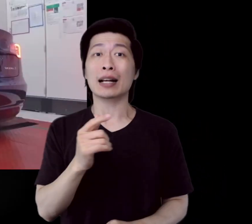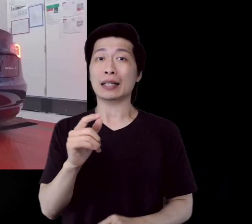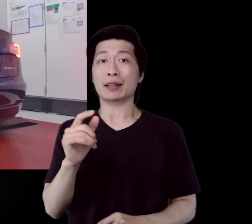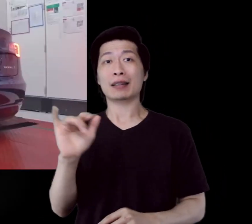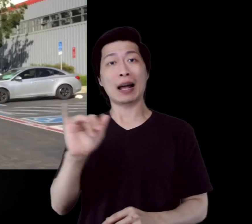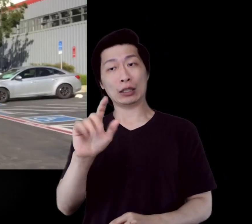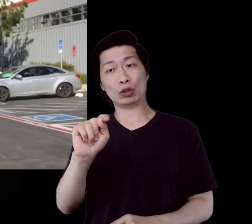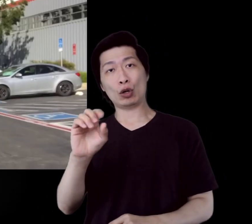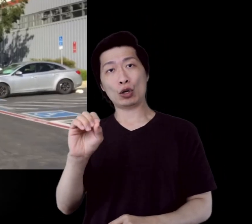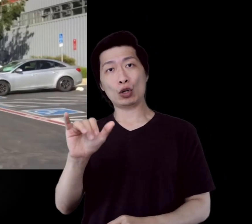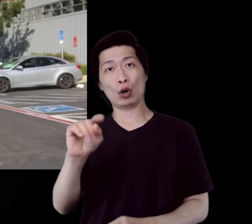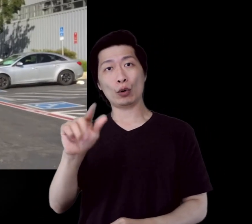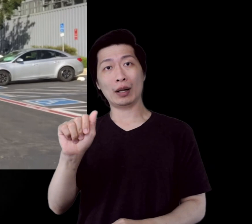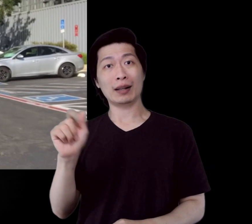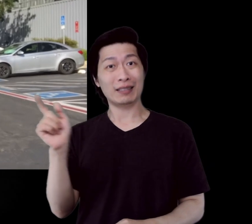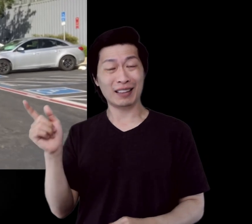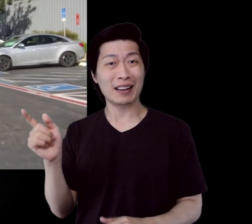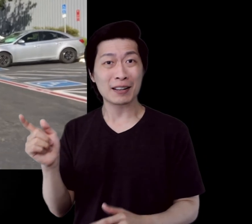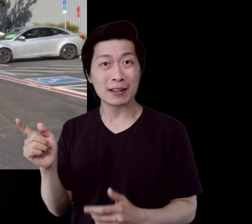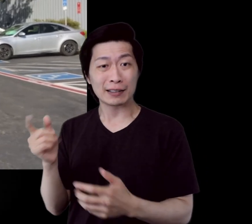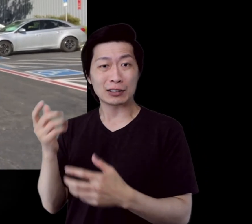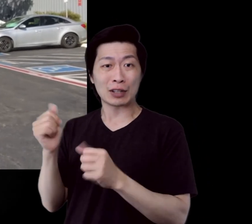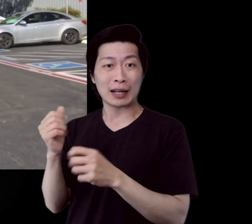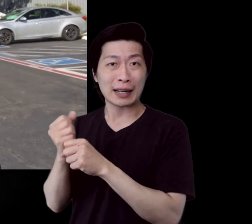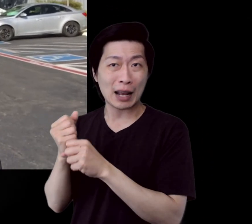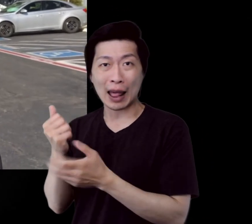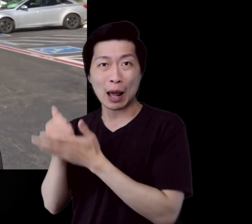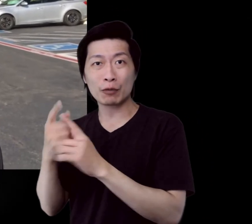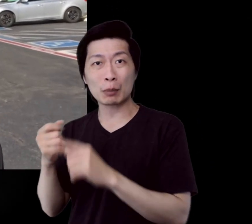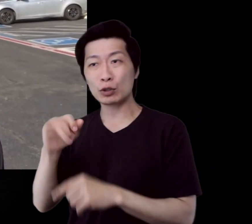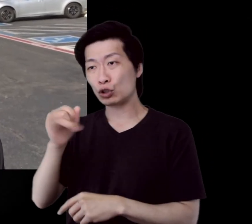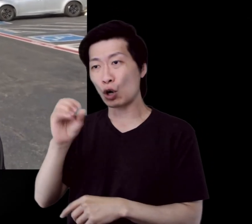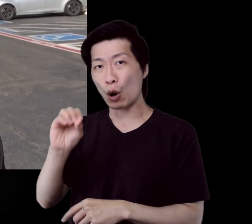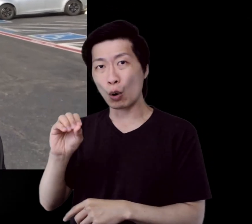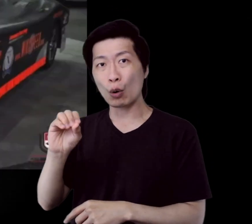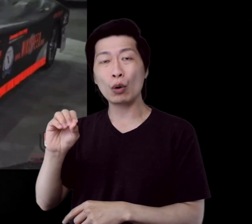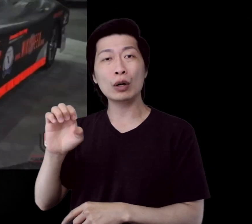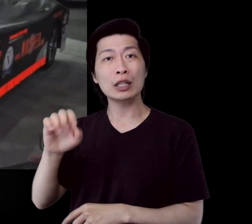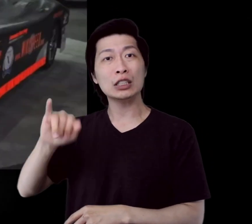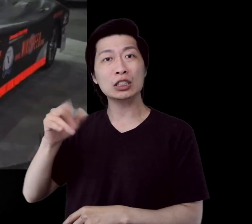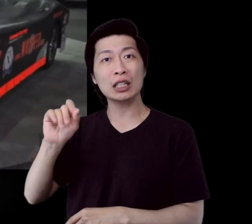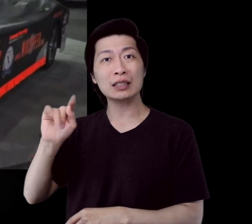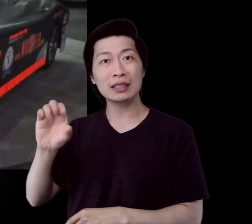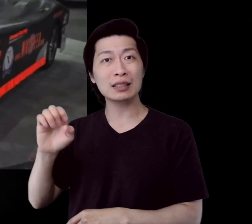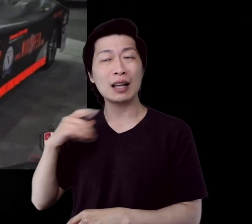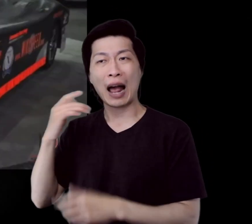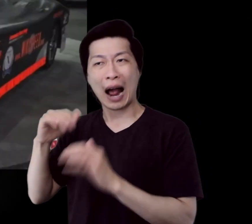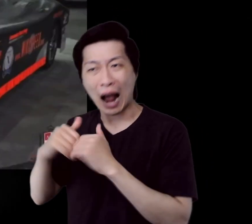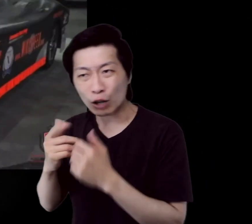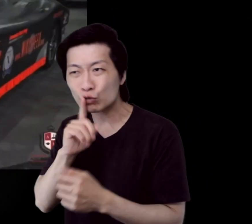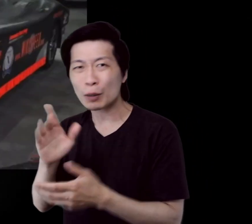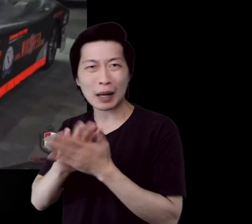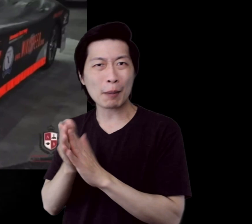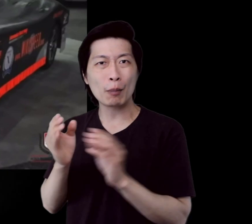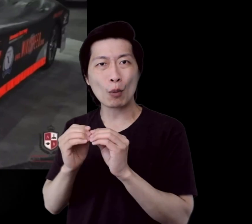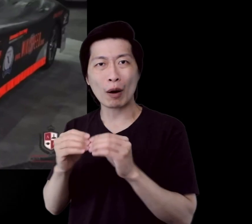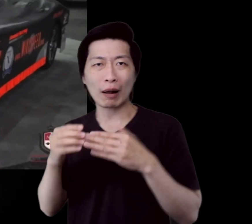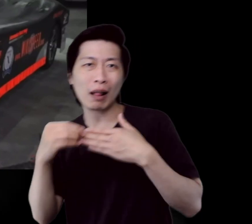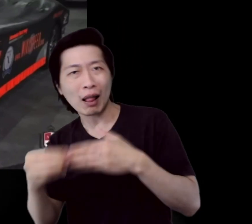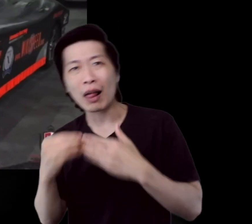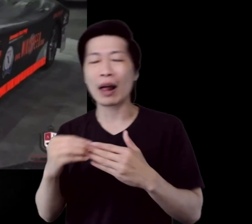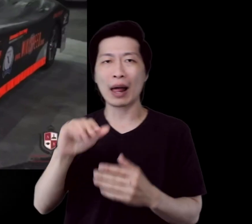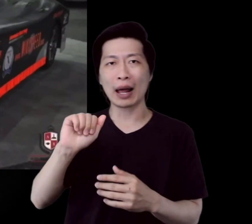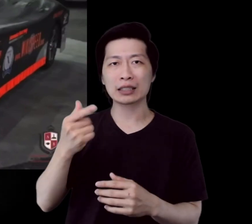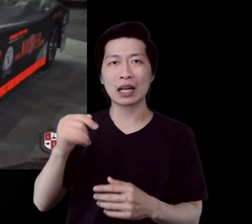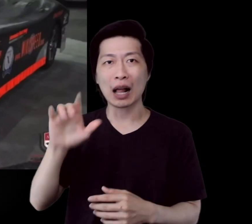why someone like Toyota now is getting help from someone like Joe Justice to learn how to truly be agile. And